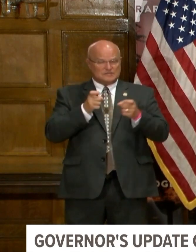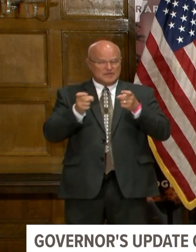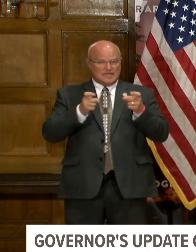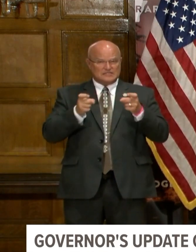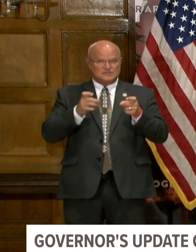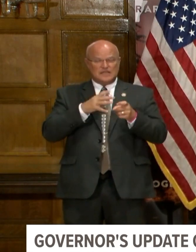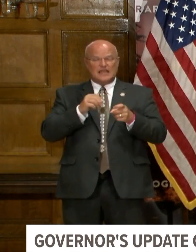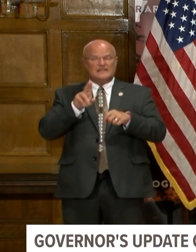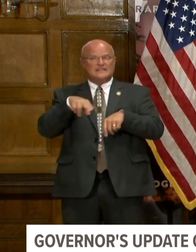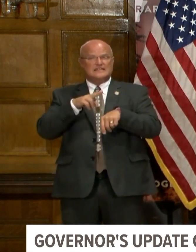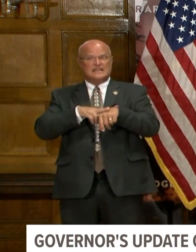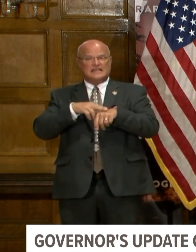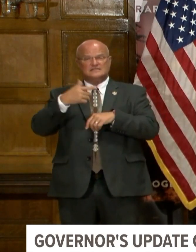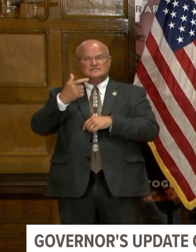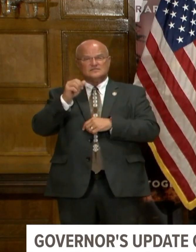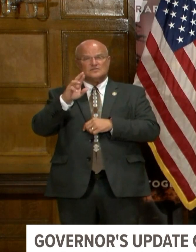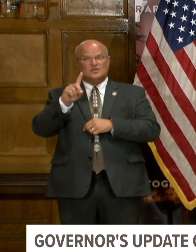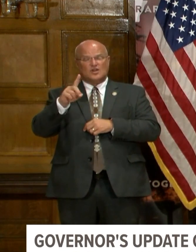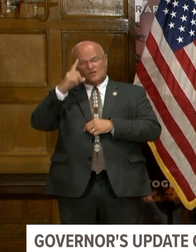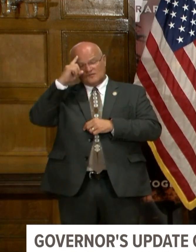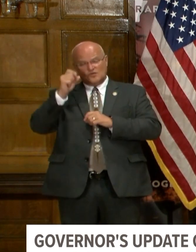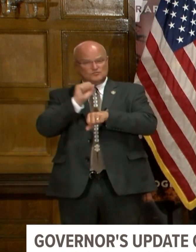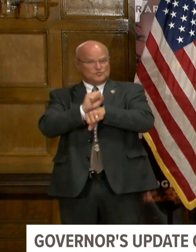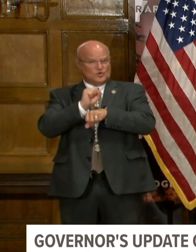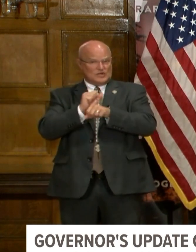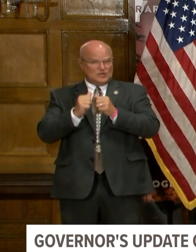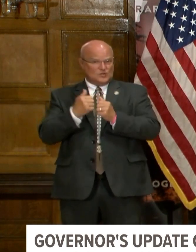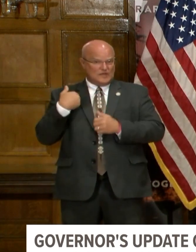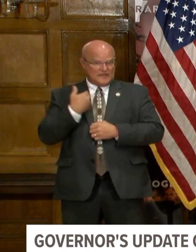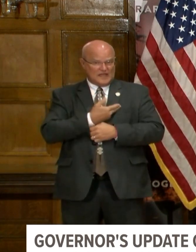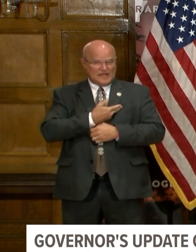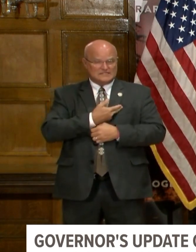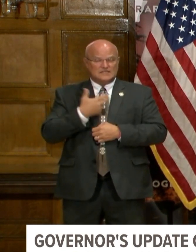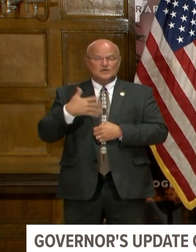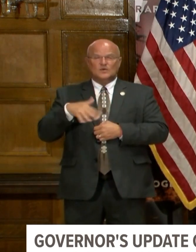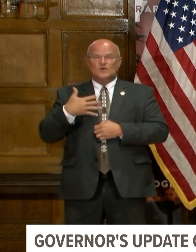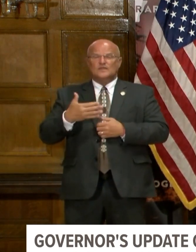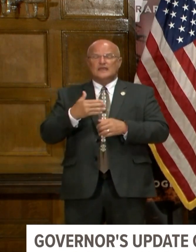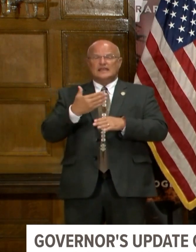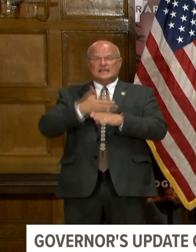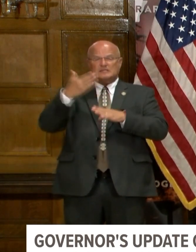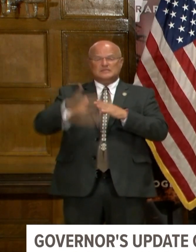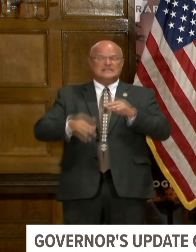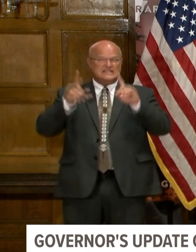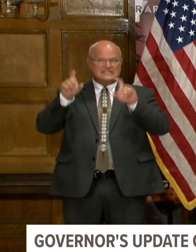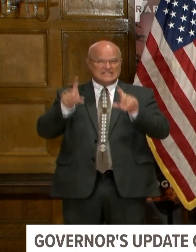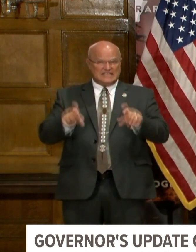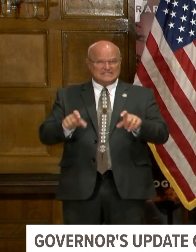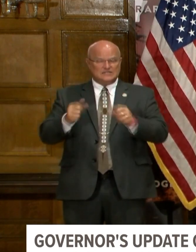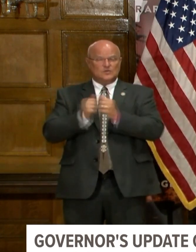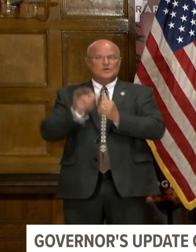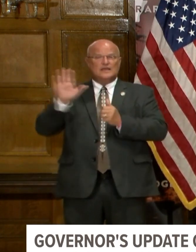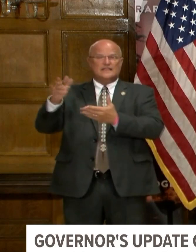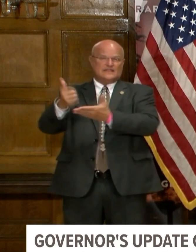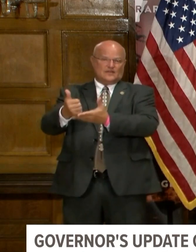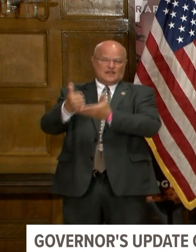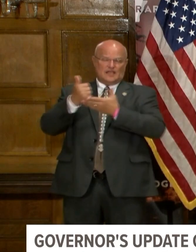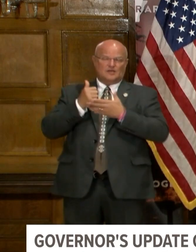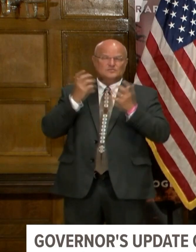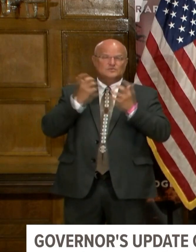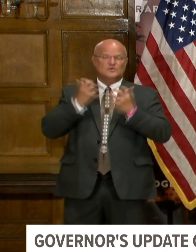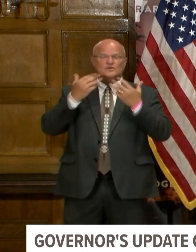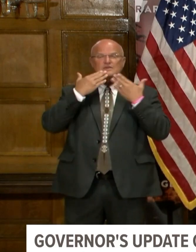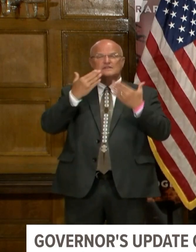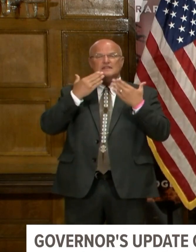their contributions. We would not have been able to complete this testing effort as quickly as we did without the